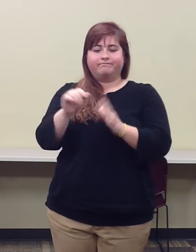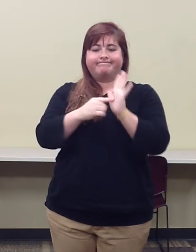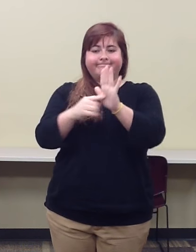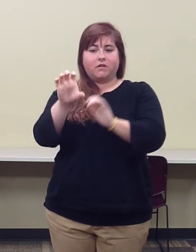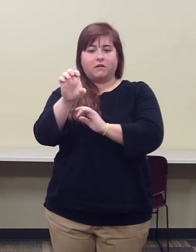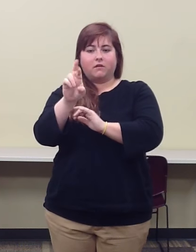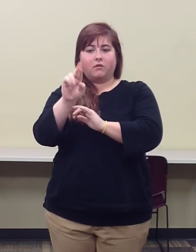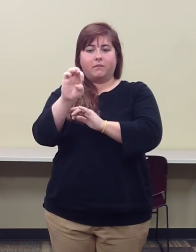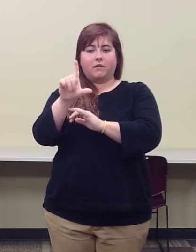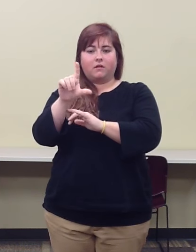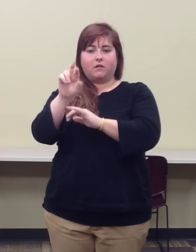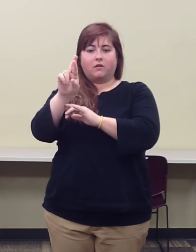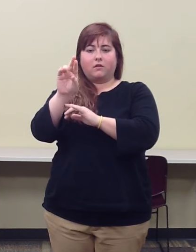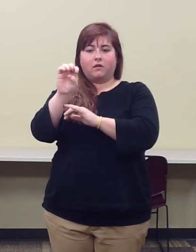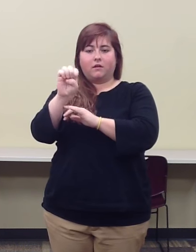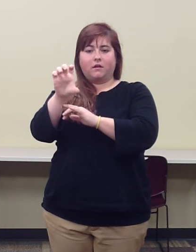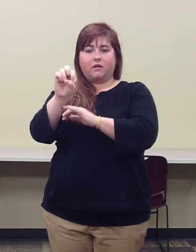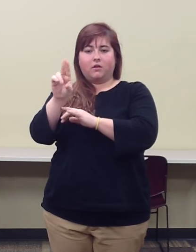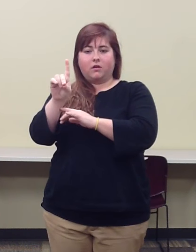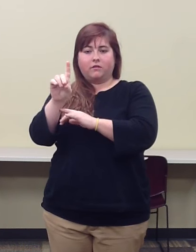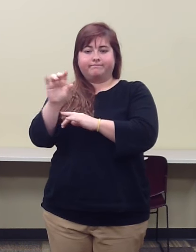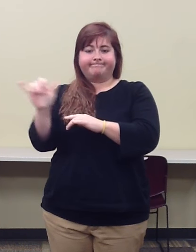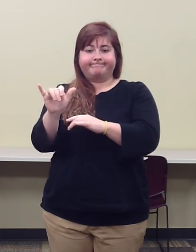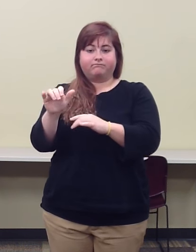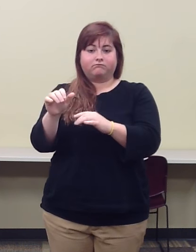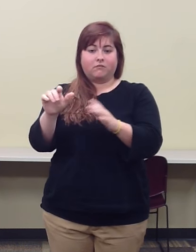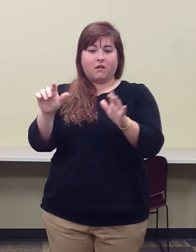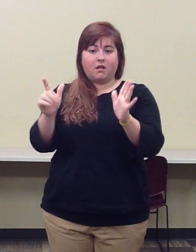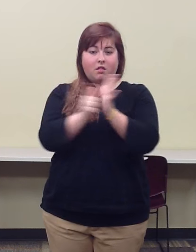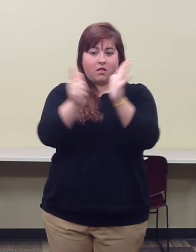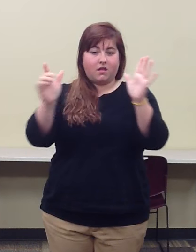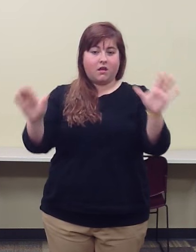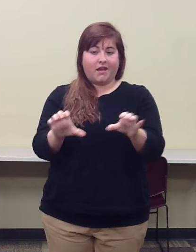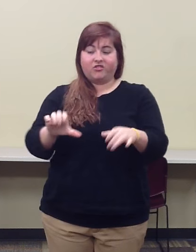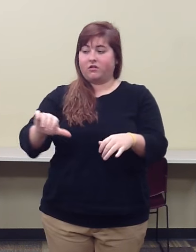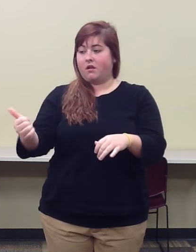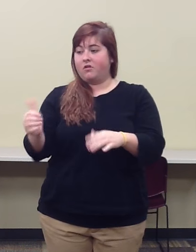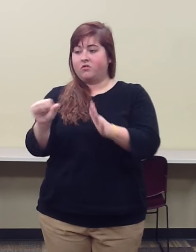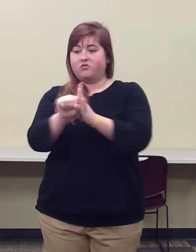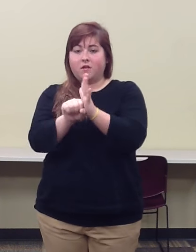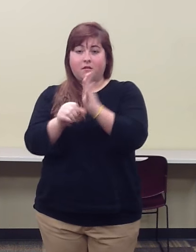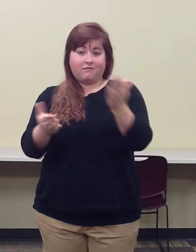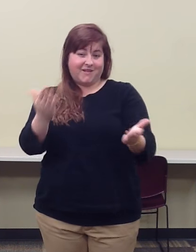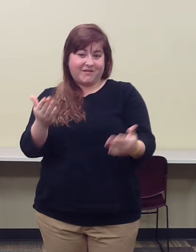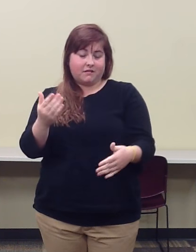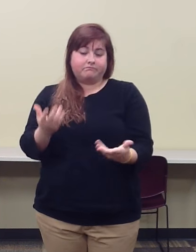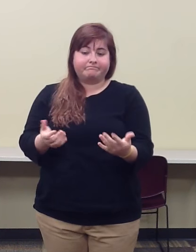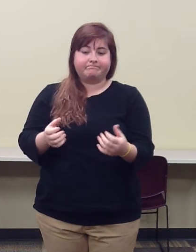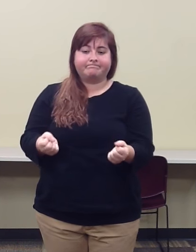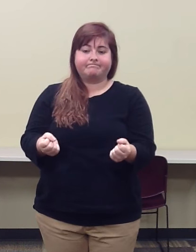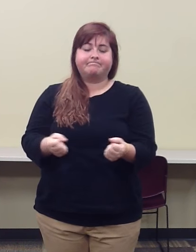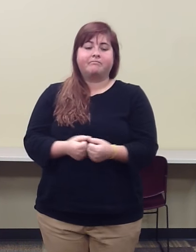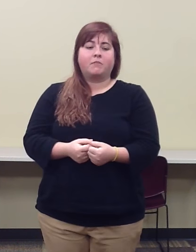person has any other charges or is wanted by other state or county officials. He or she is